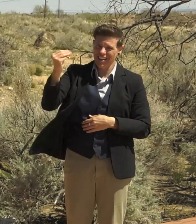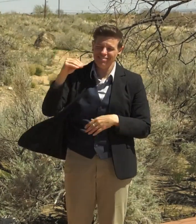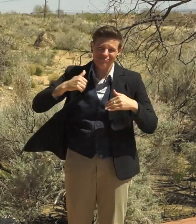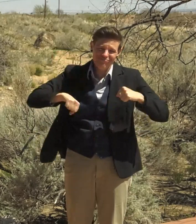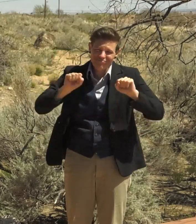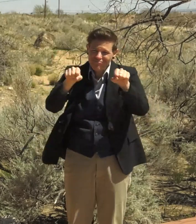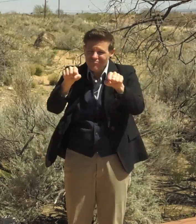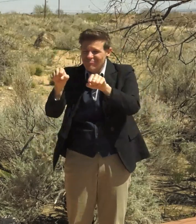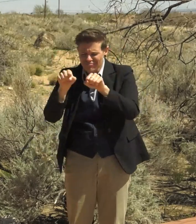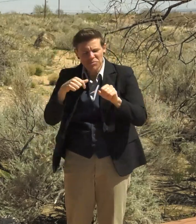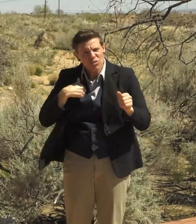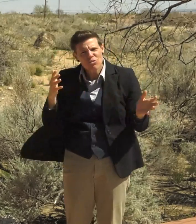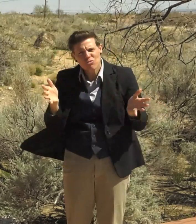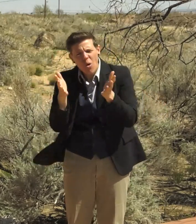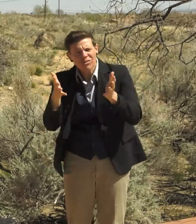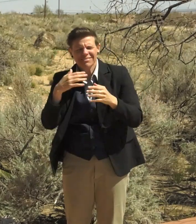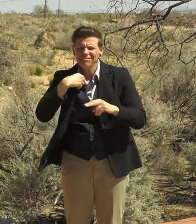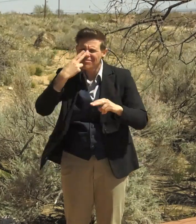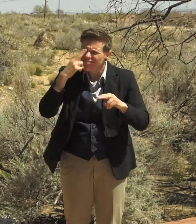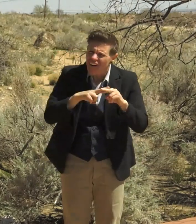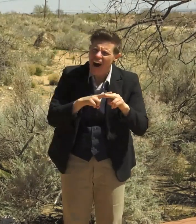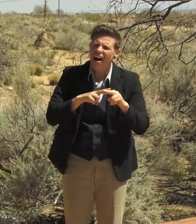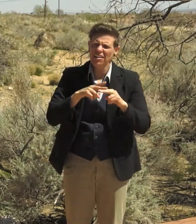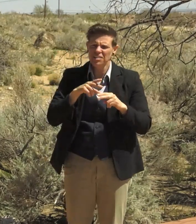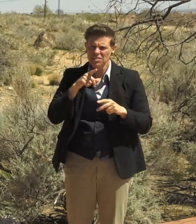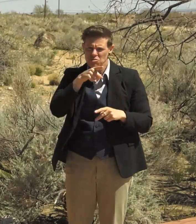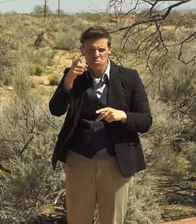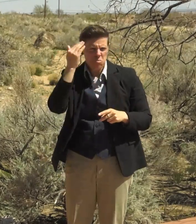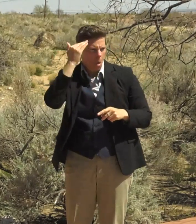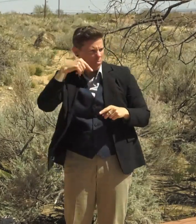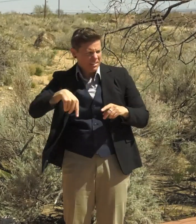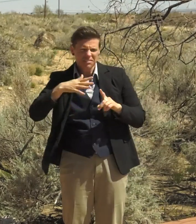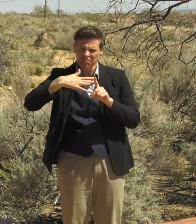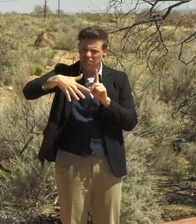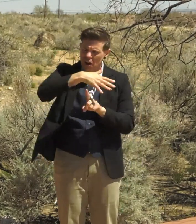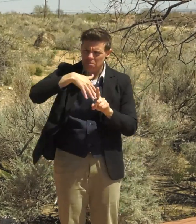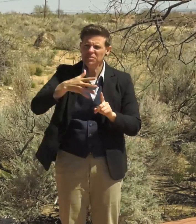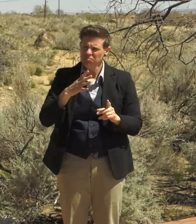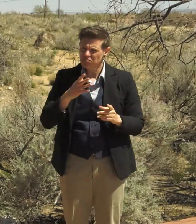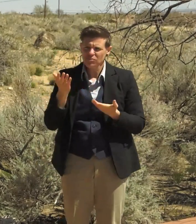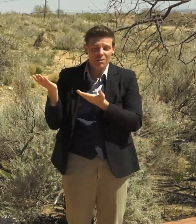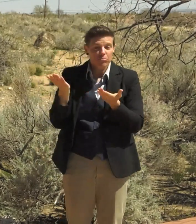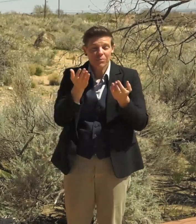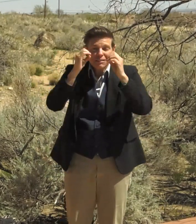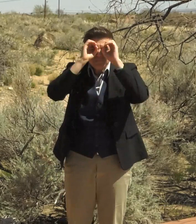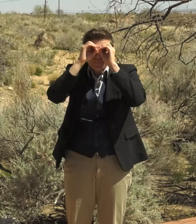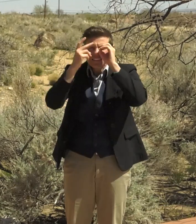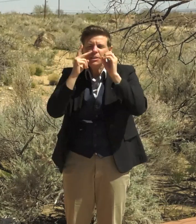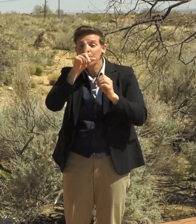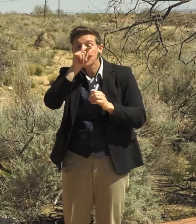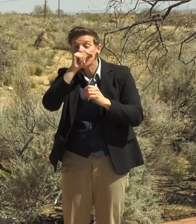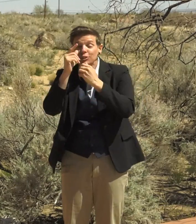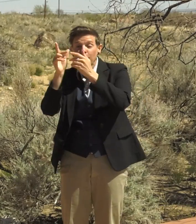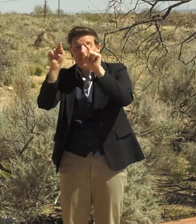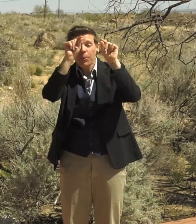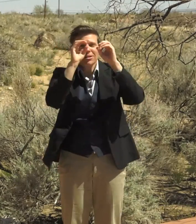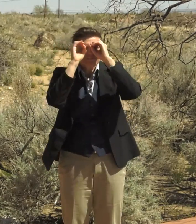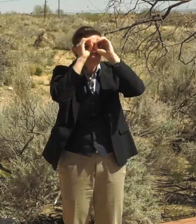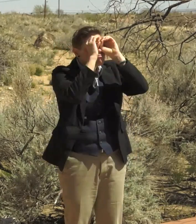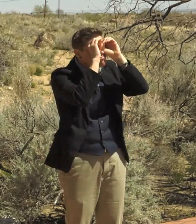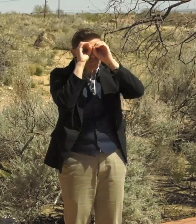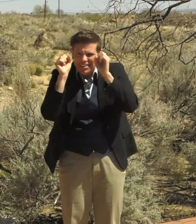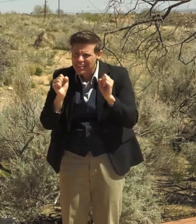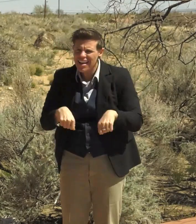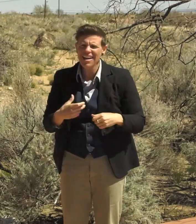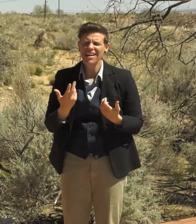have fun, get to know your environment a little bit better by bringing binoculars and a field guide. You may even consider participating in a wonderful